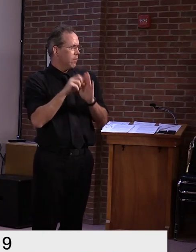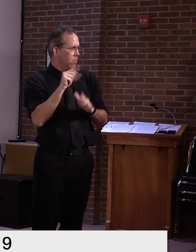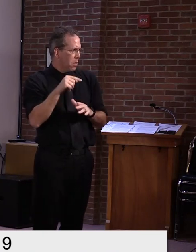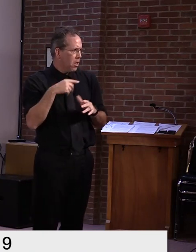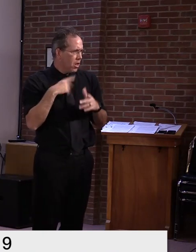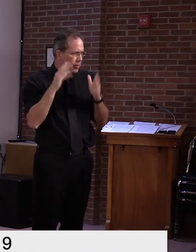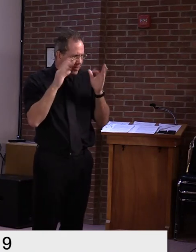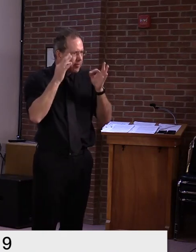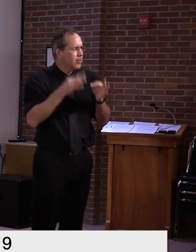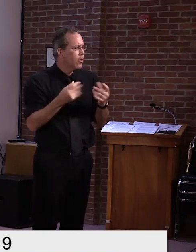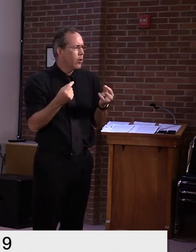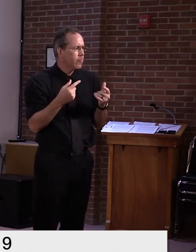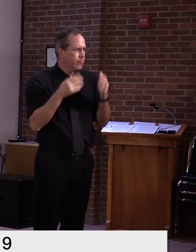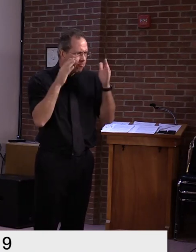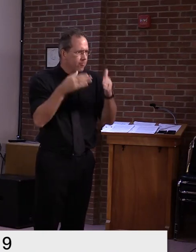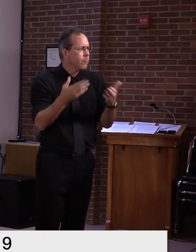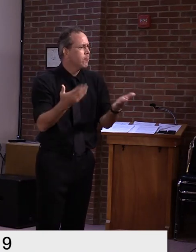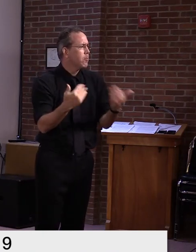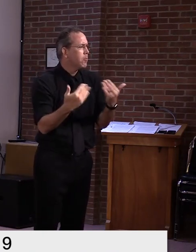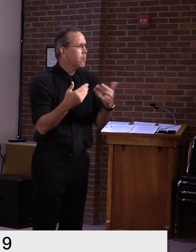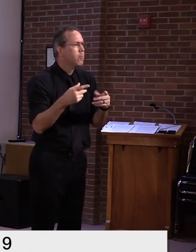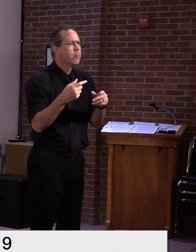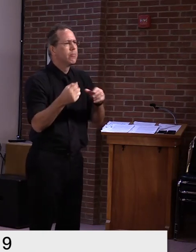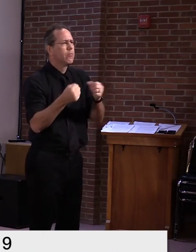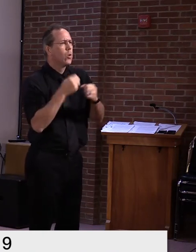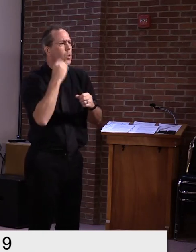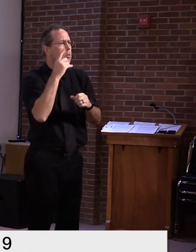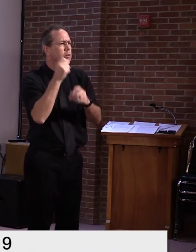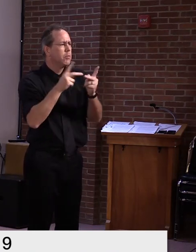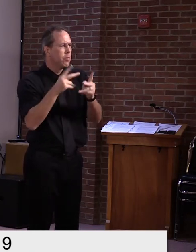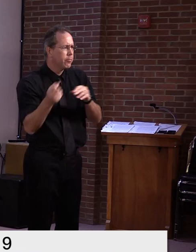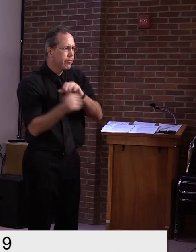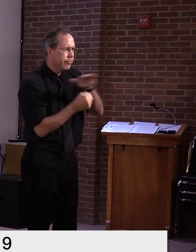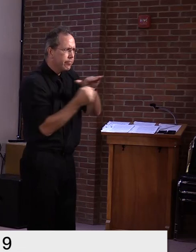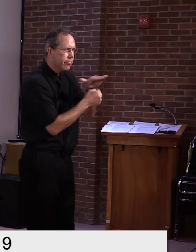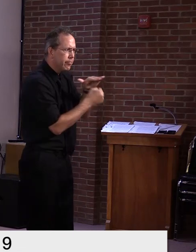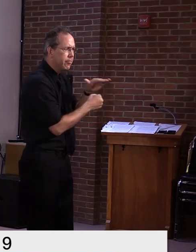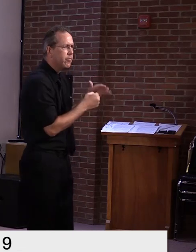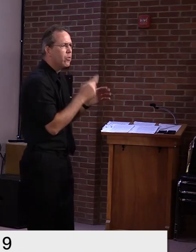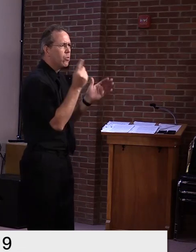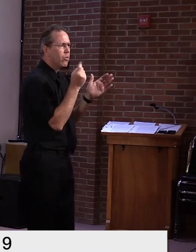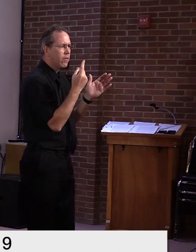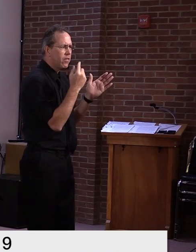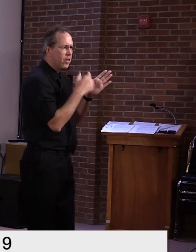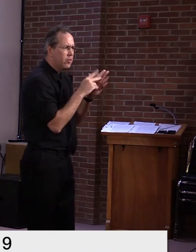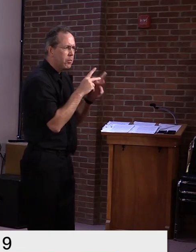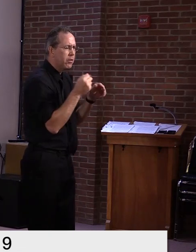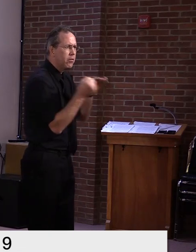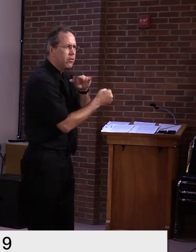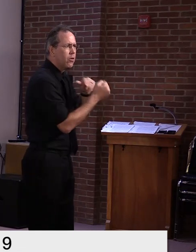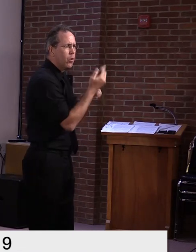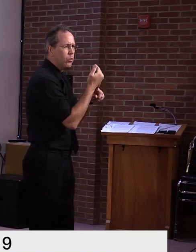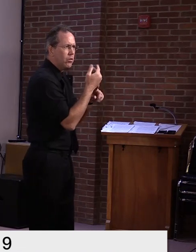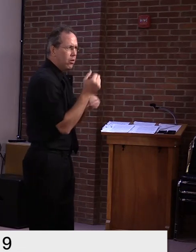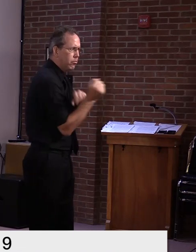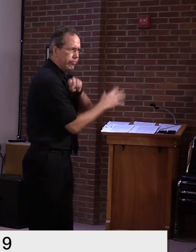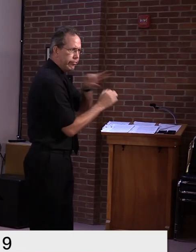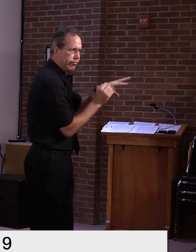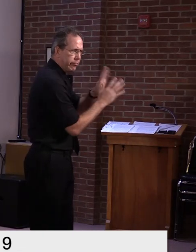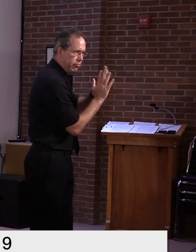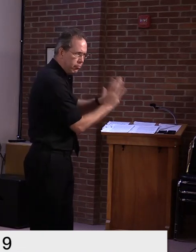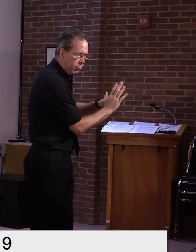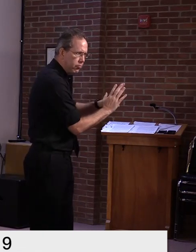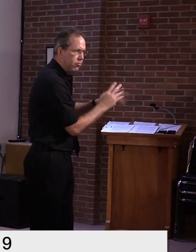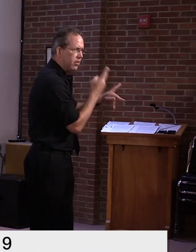housed approximately 1,500 people in hotels. Now we're starting to unwind that, and maybe a month